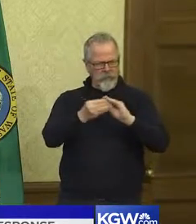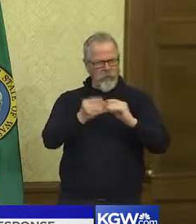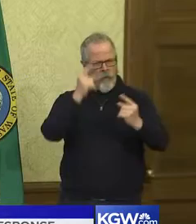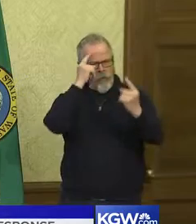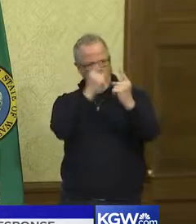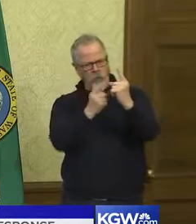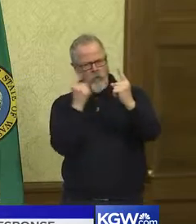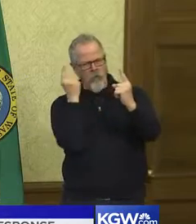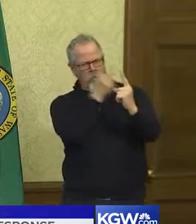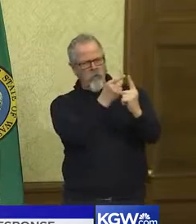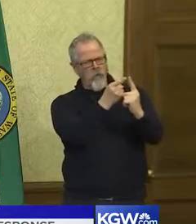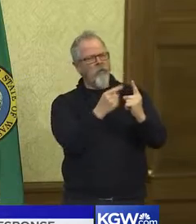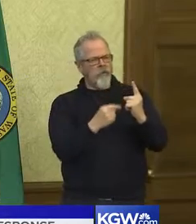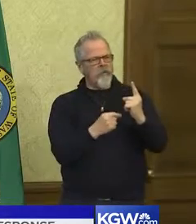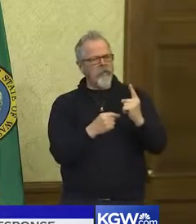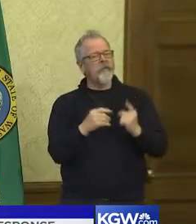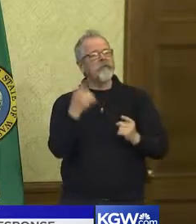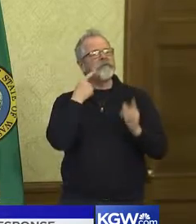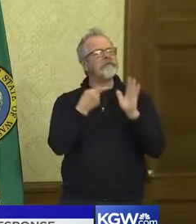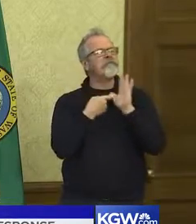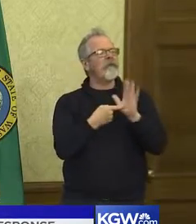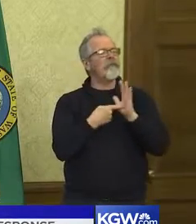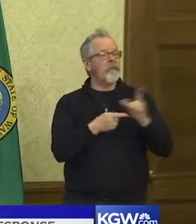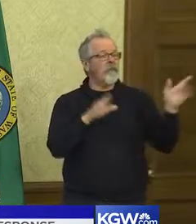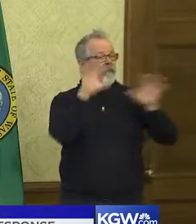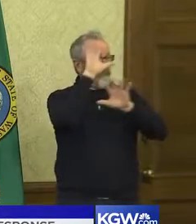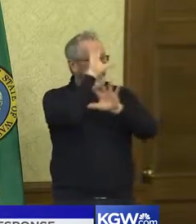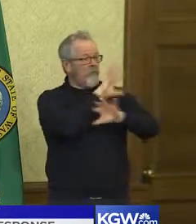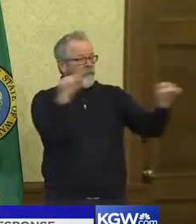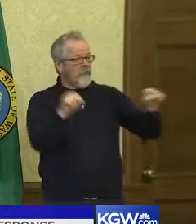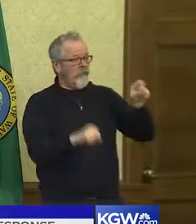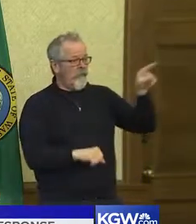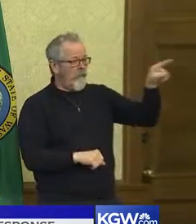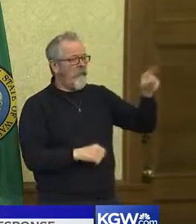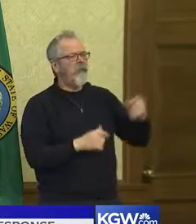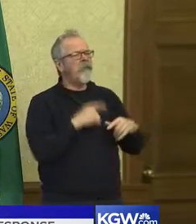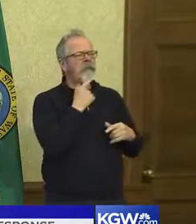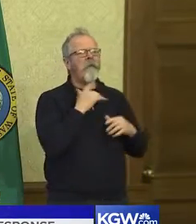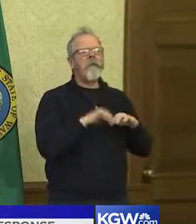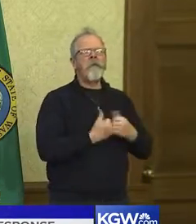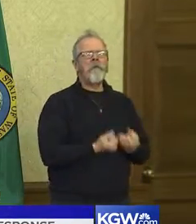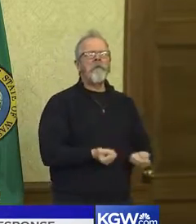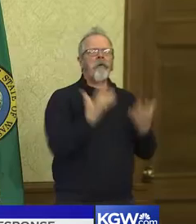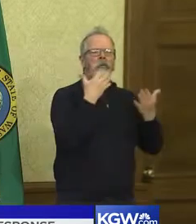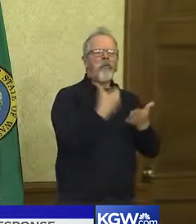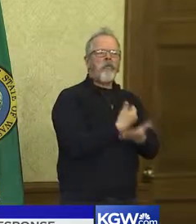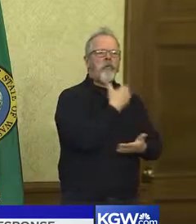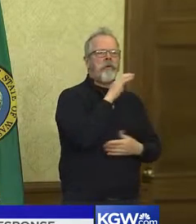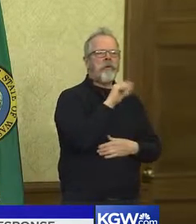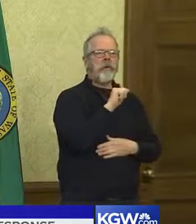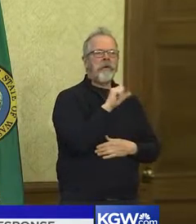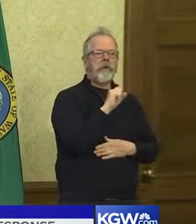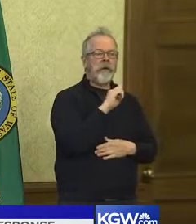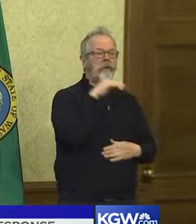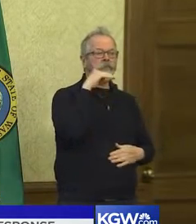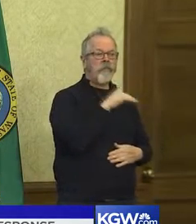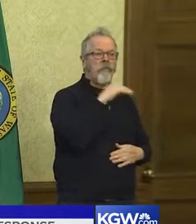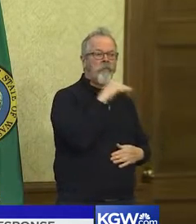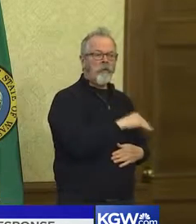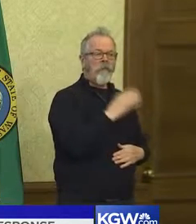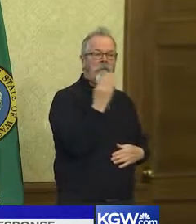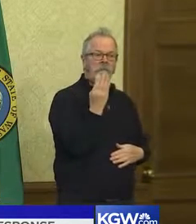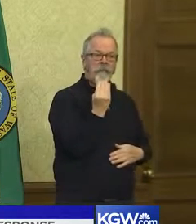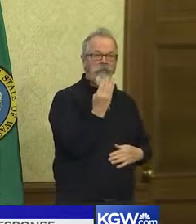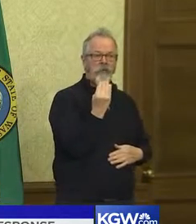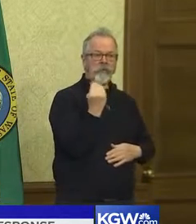of new cases is going down, or are you wanting that number of new cases every day to zero before you consider restrictions? And also curious, do you have any